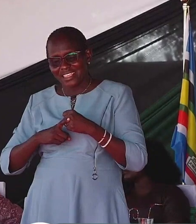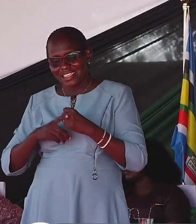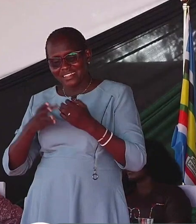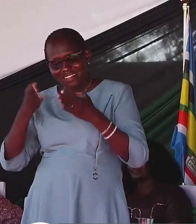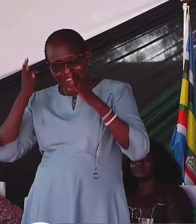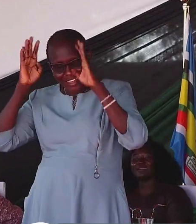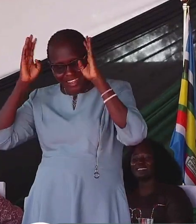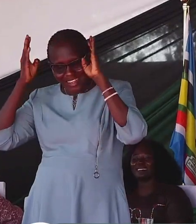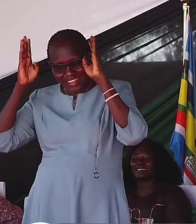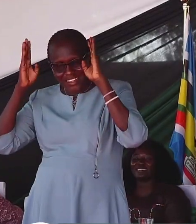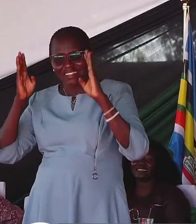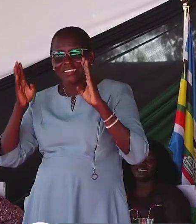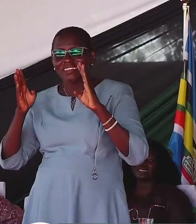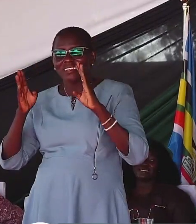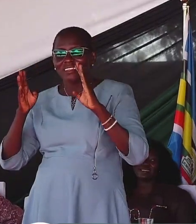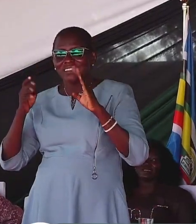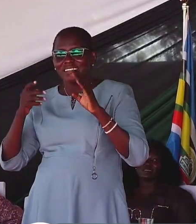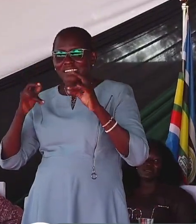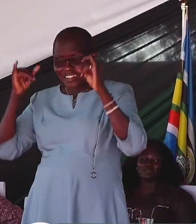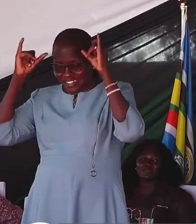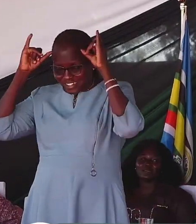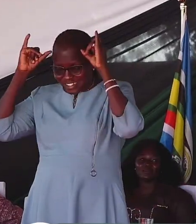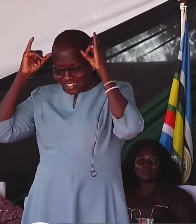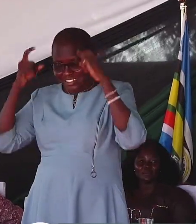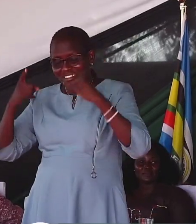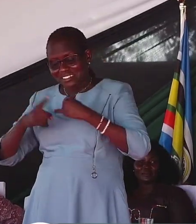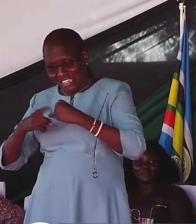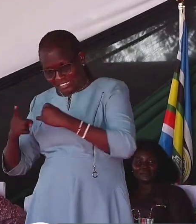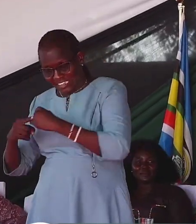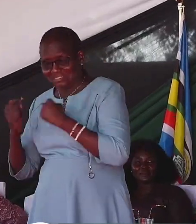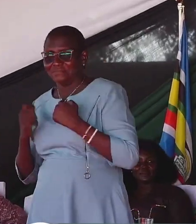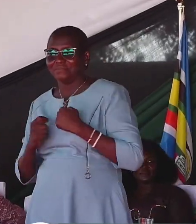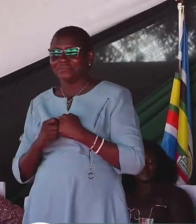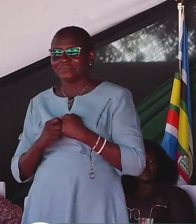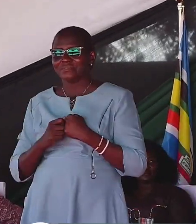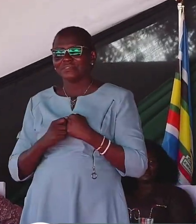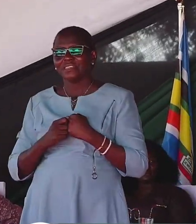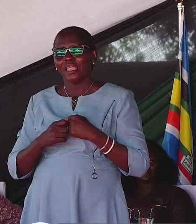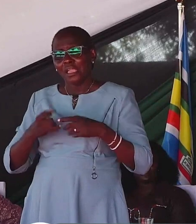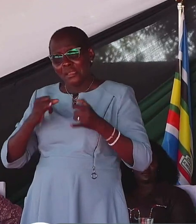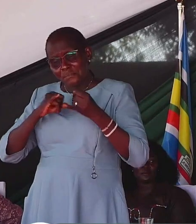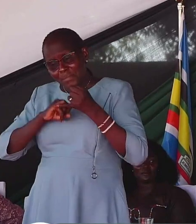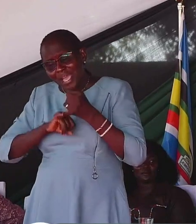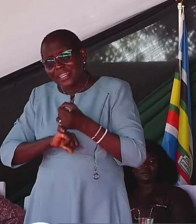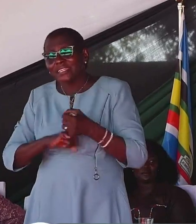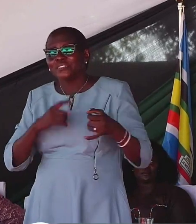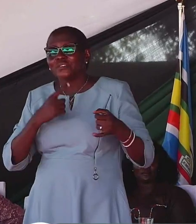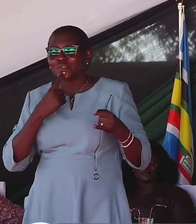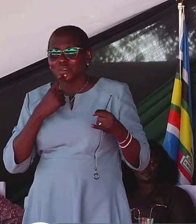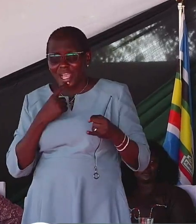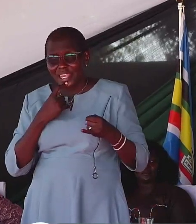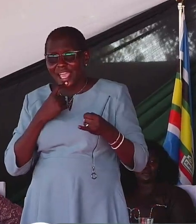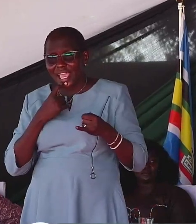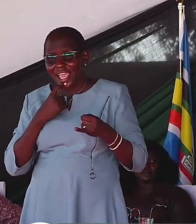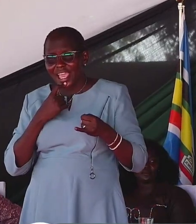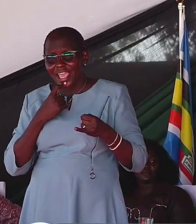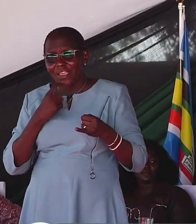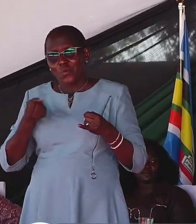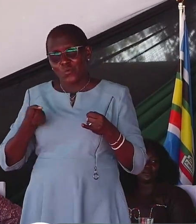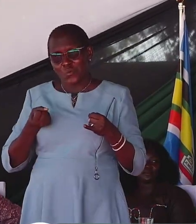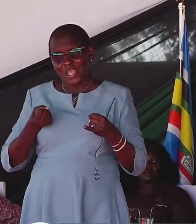What went to the family of my wife. So marrying a Turkana is easy to take, but